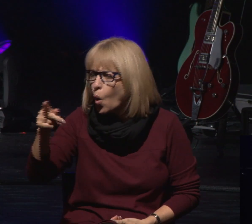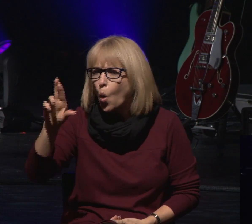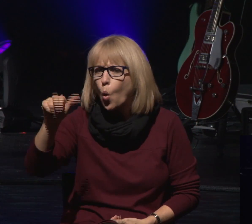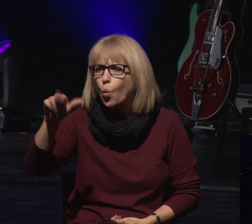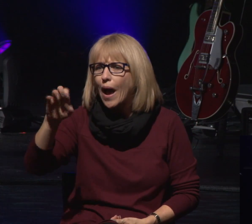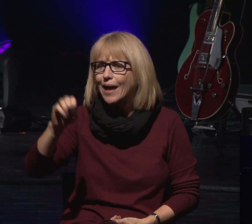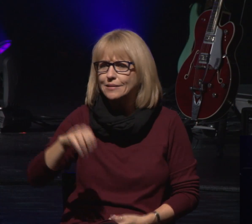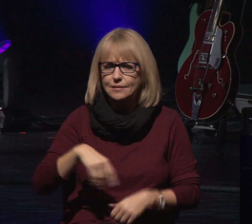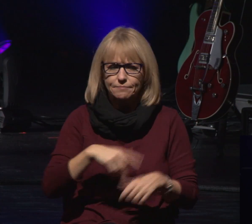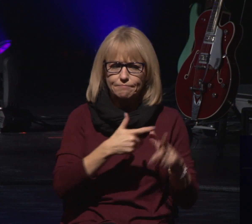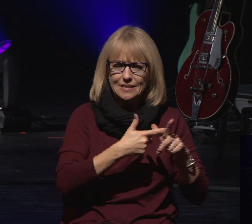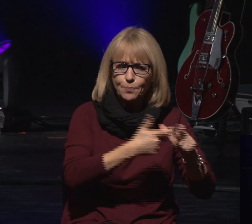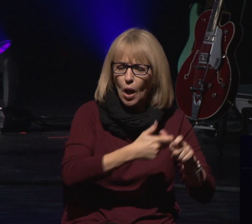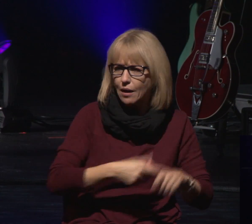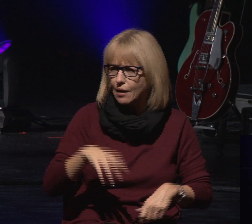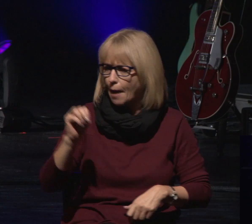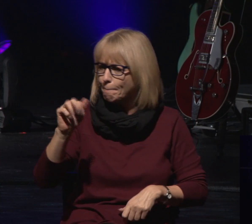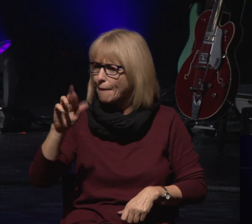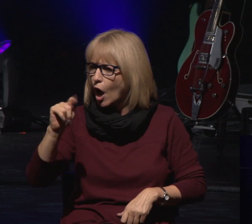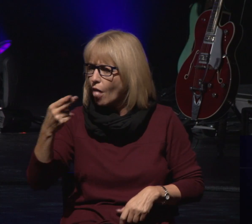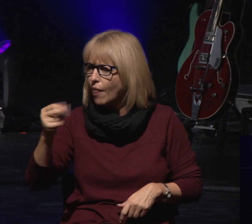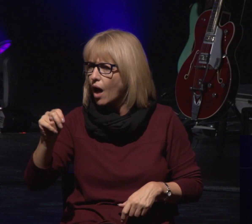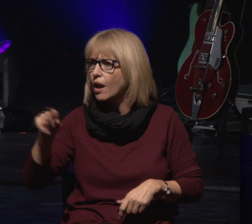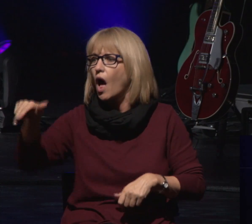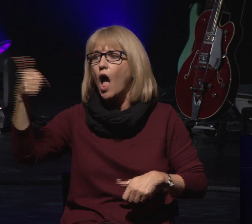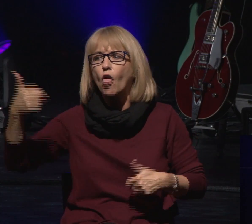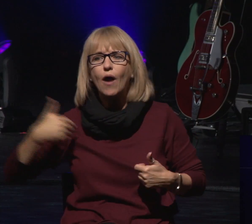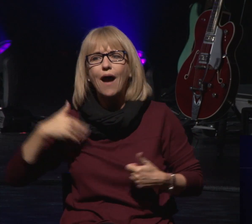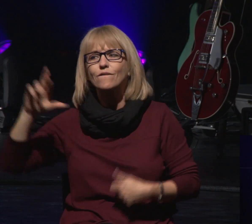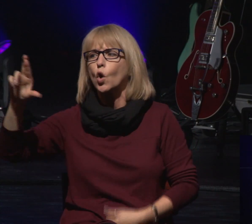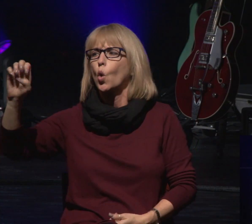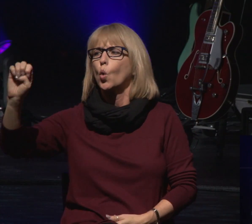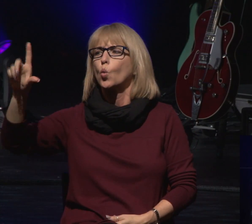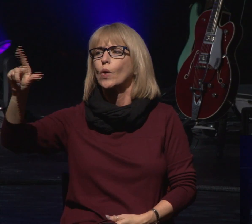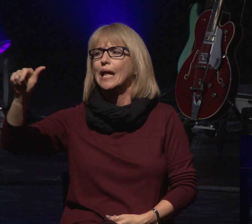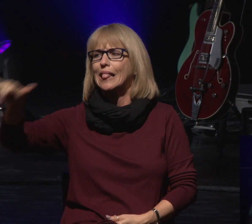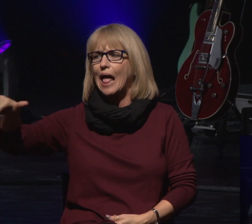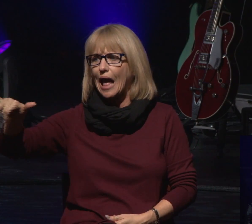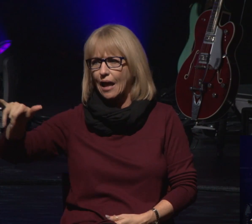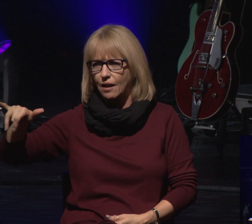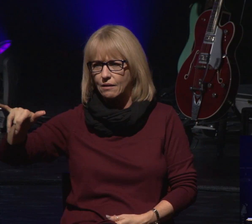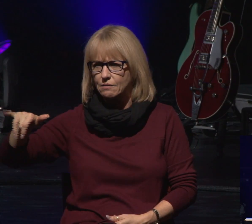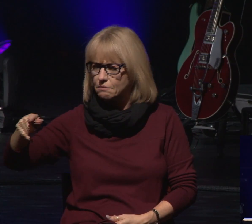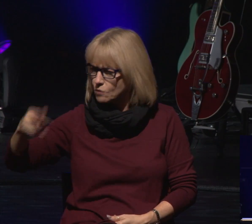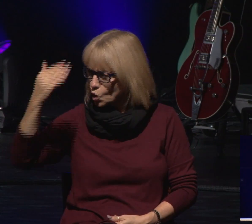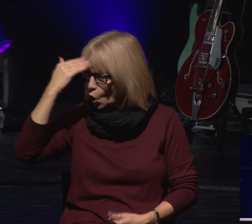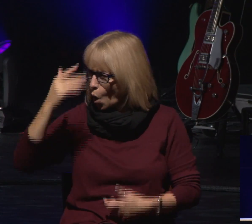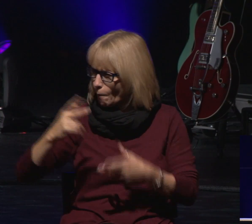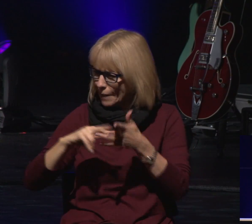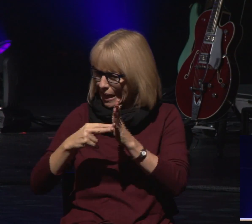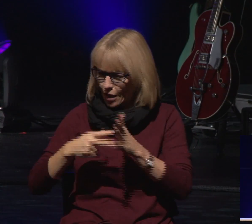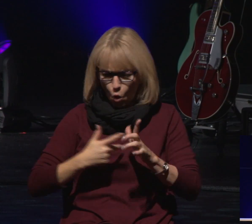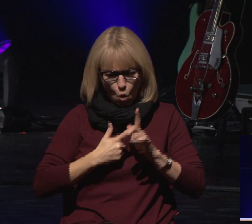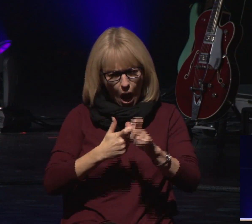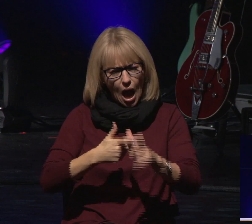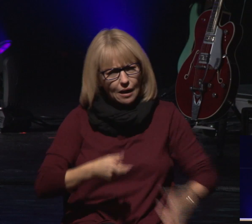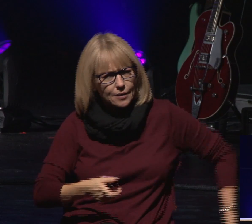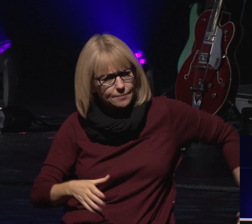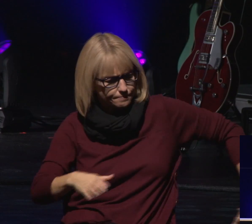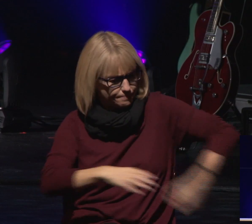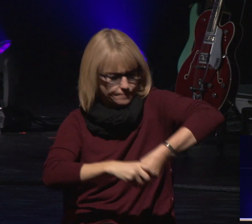baton. And somewhere in your life, you were given a baton. And I don't know what your parents passed on to